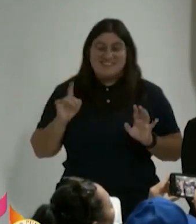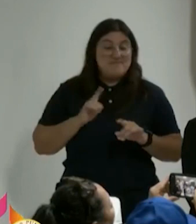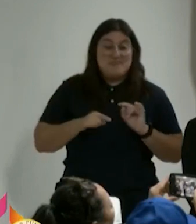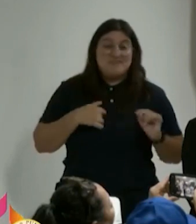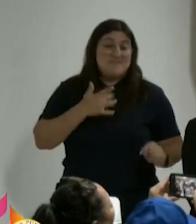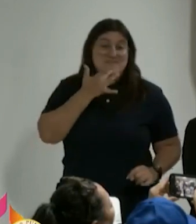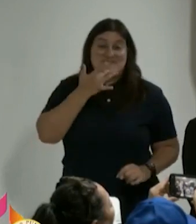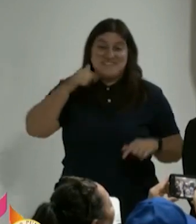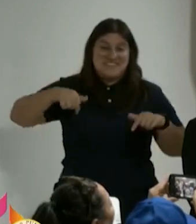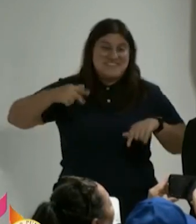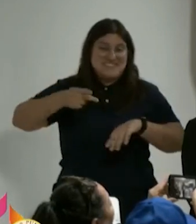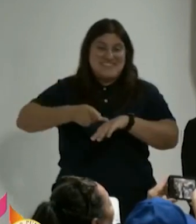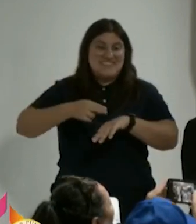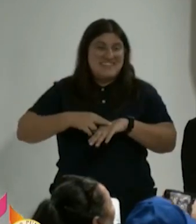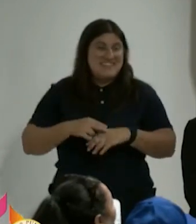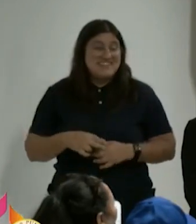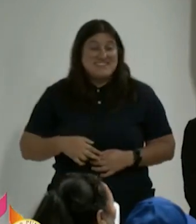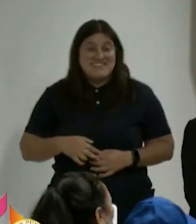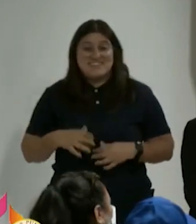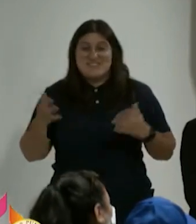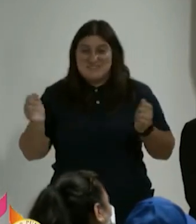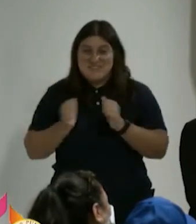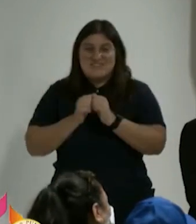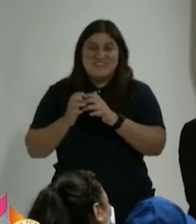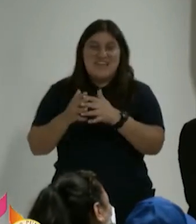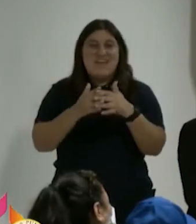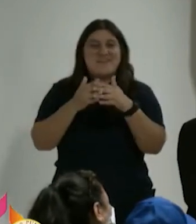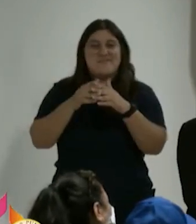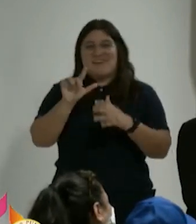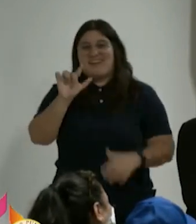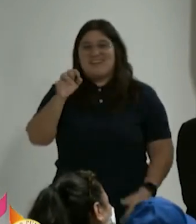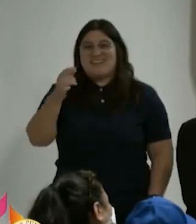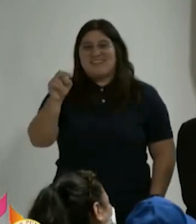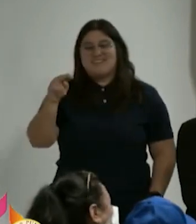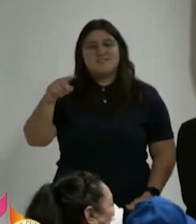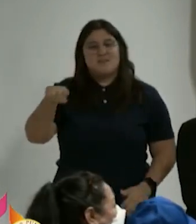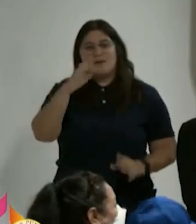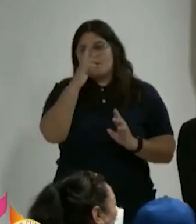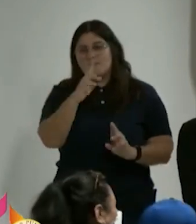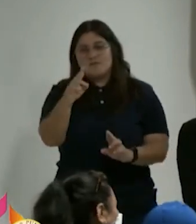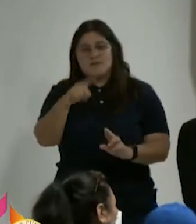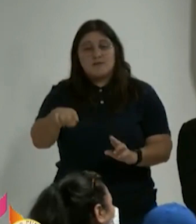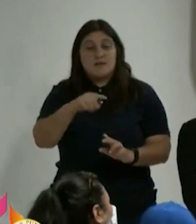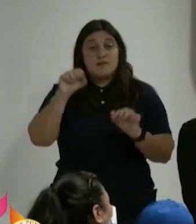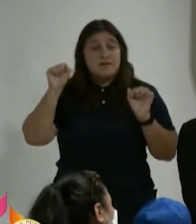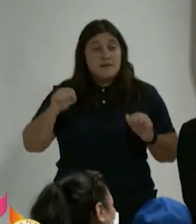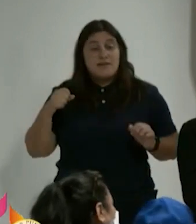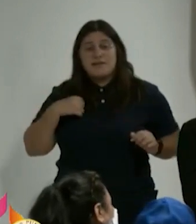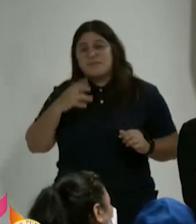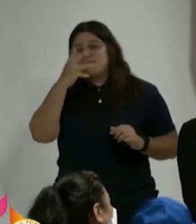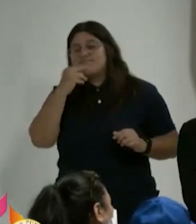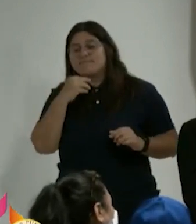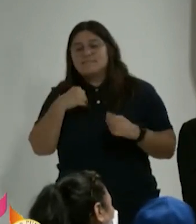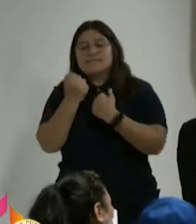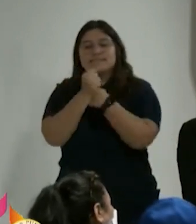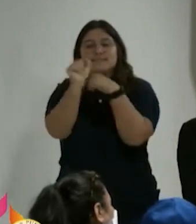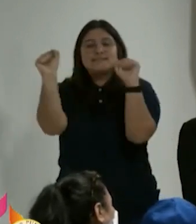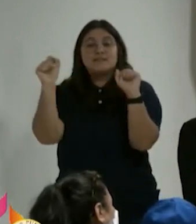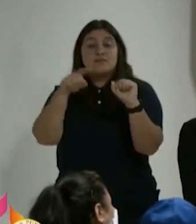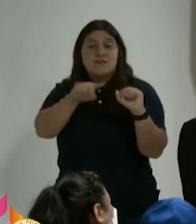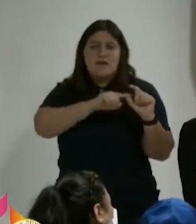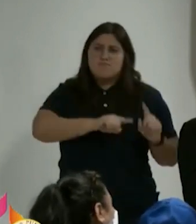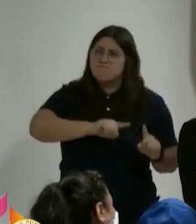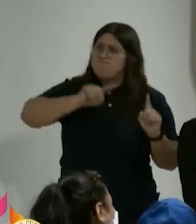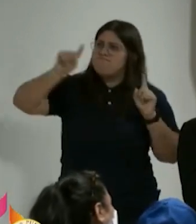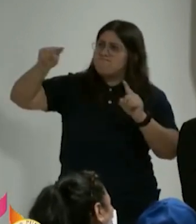rather be than at the American Legion, honoring those who allow us to sleep safely in our beds at night when they go off to foreign